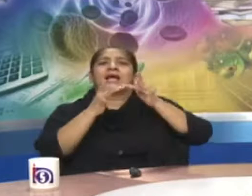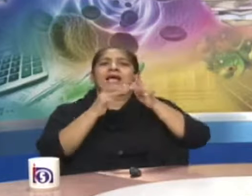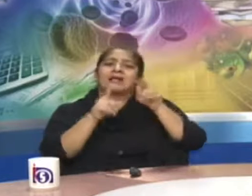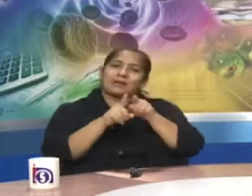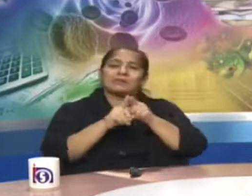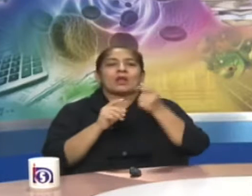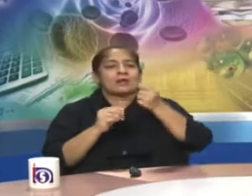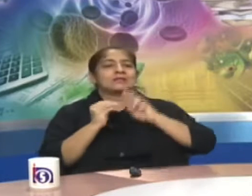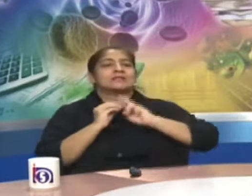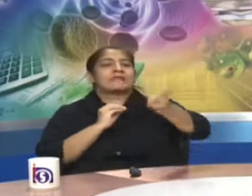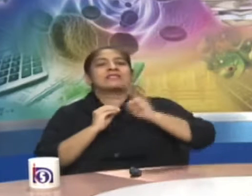electronic trading.